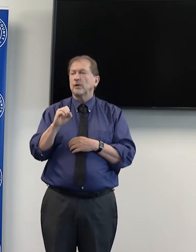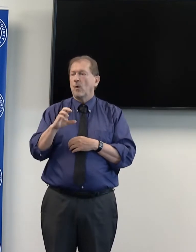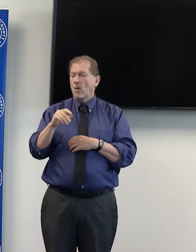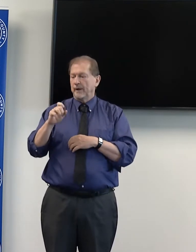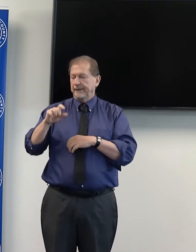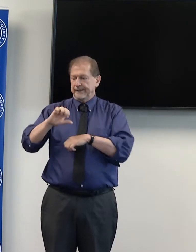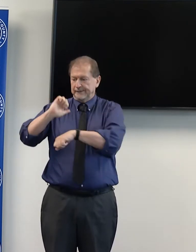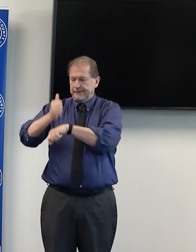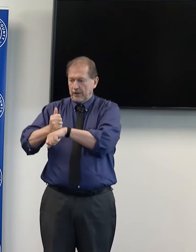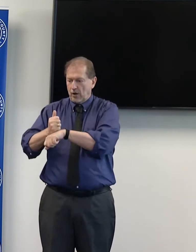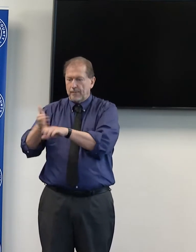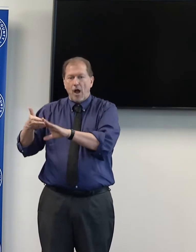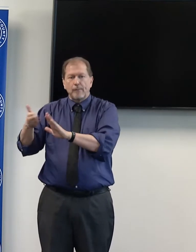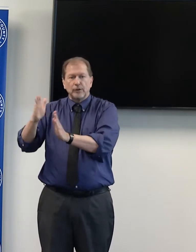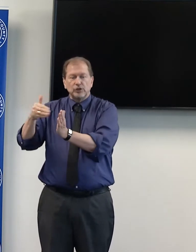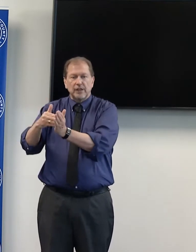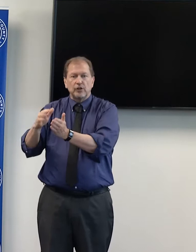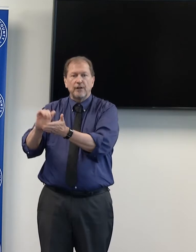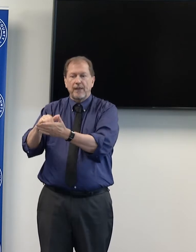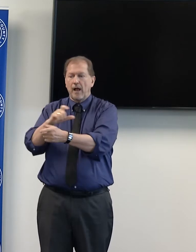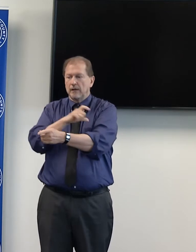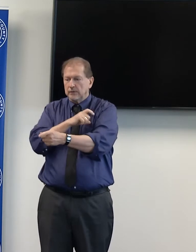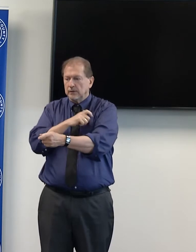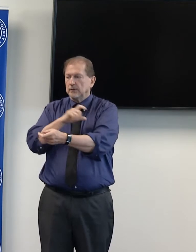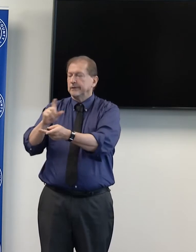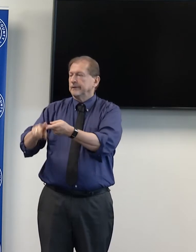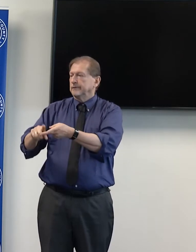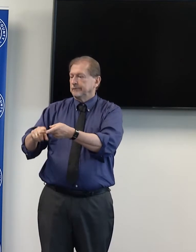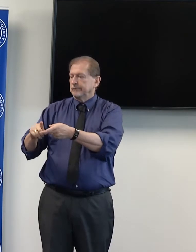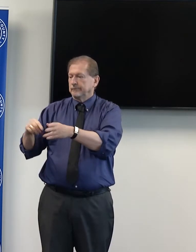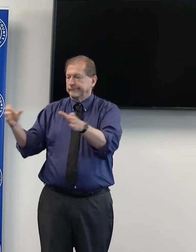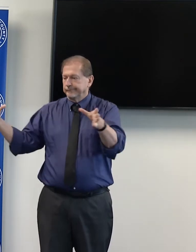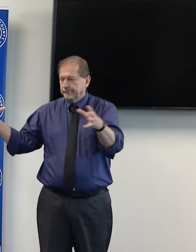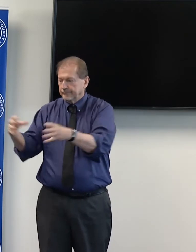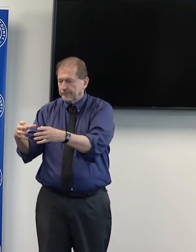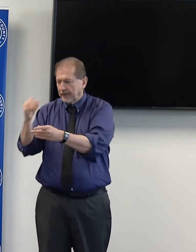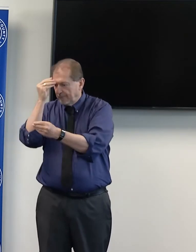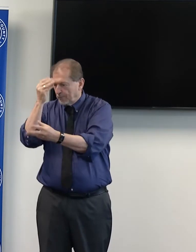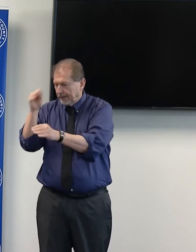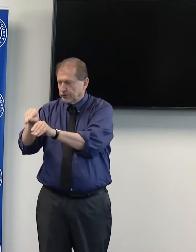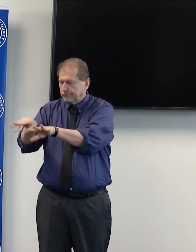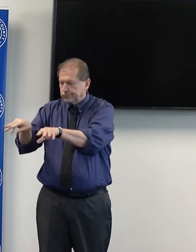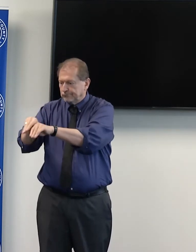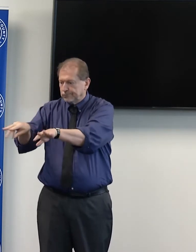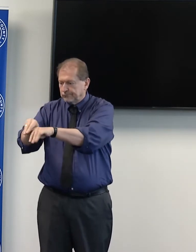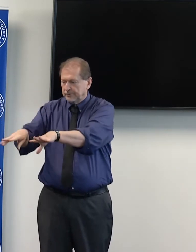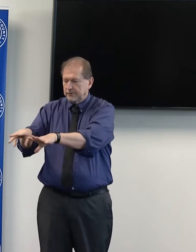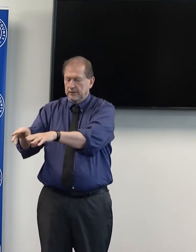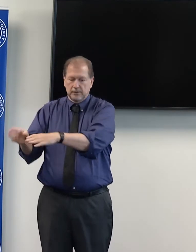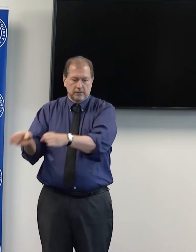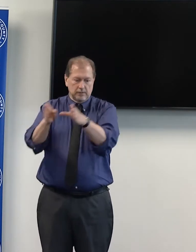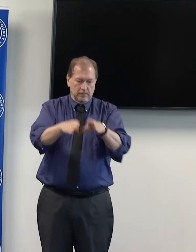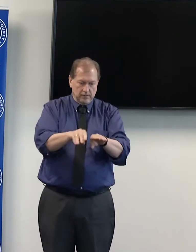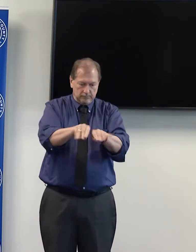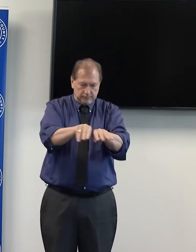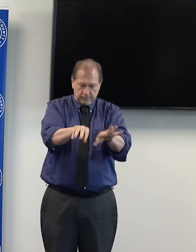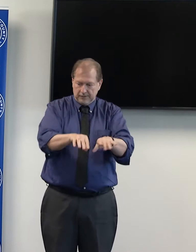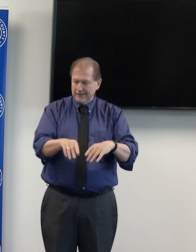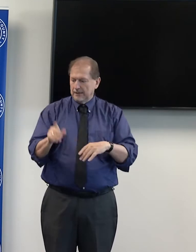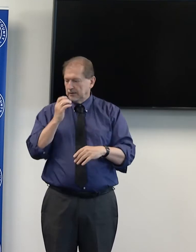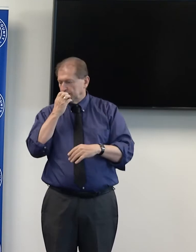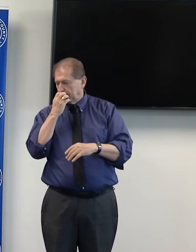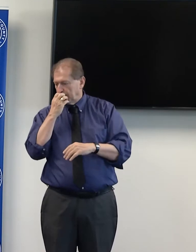operating base where law enforcement, public safety can create a common operating picture and direct the